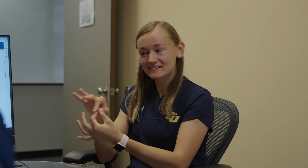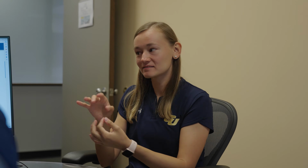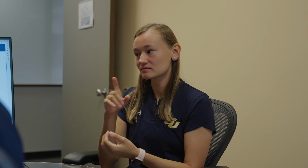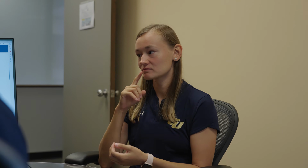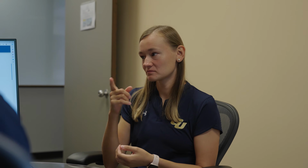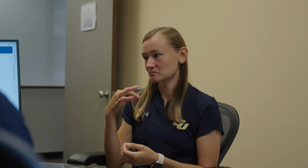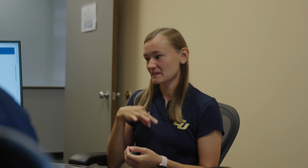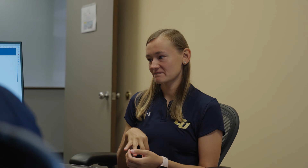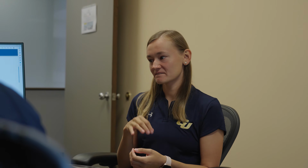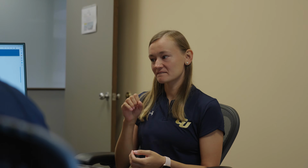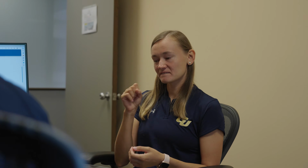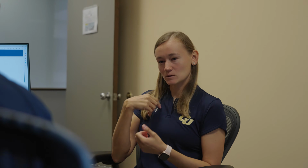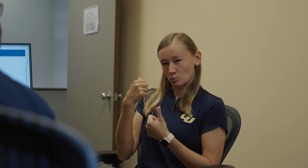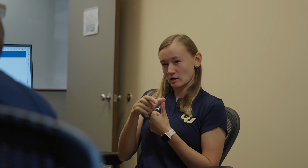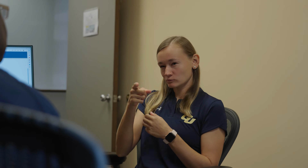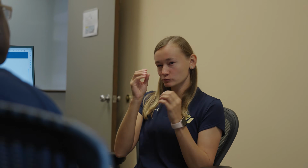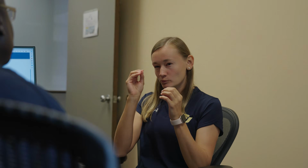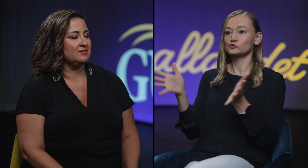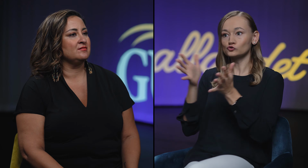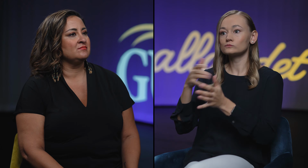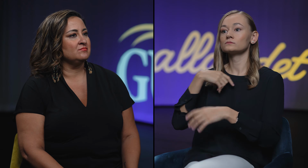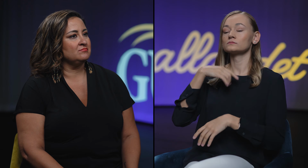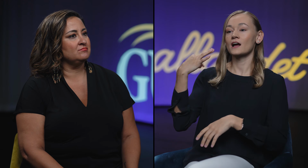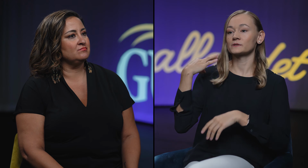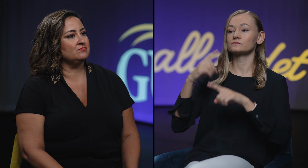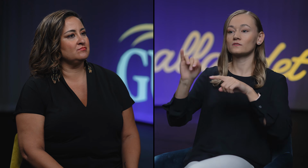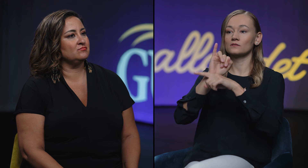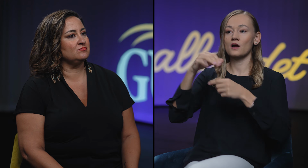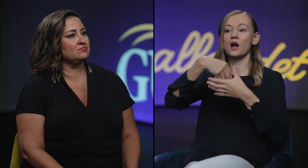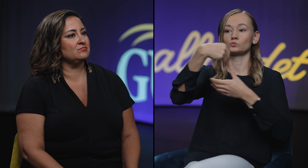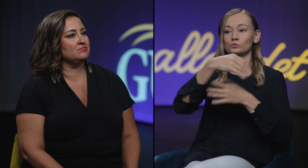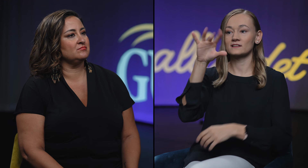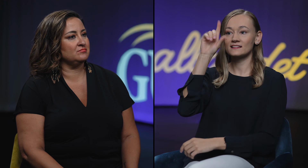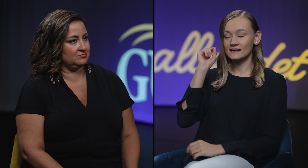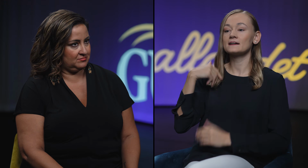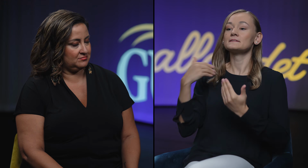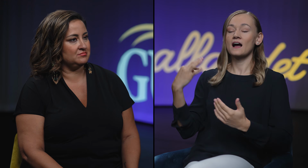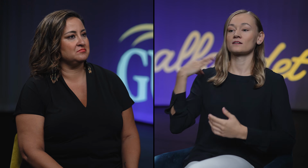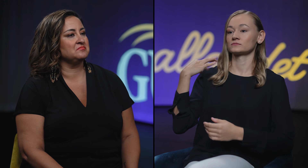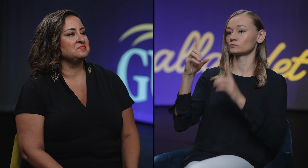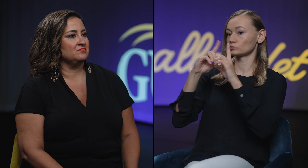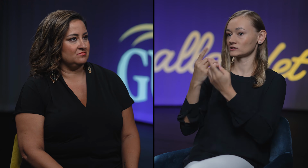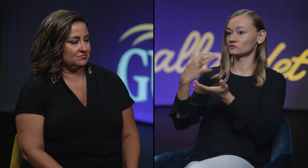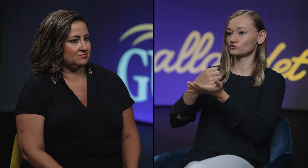and the internship center helped me apply for external internships. I got an internship with the Department of